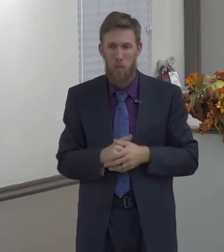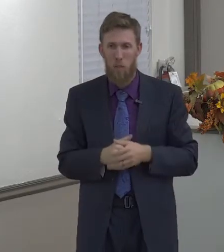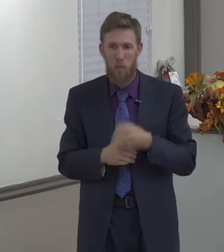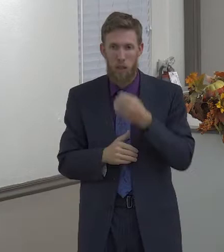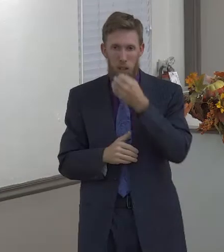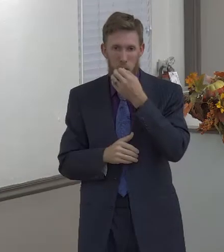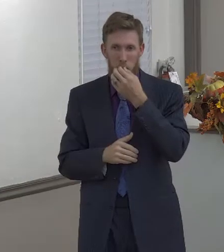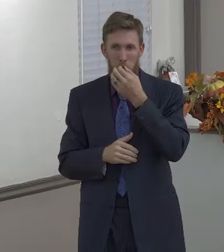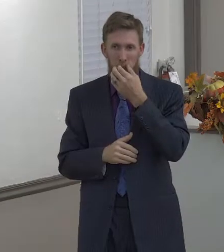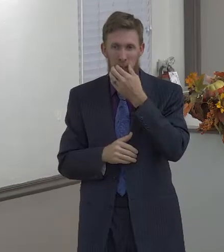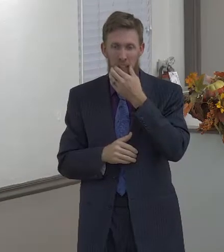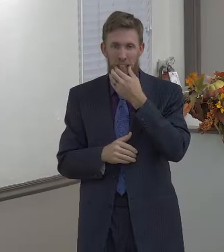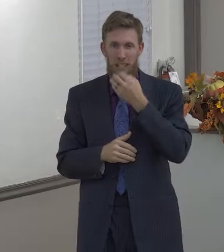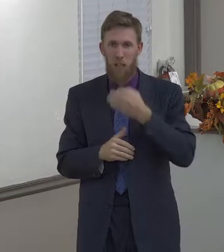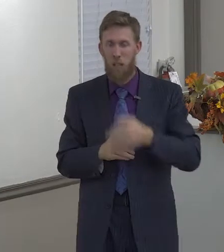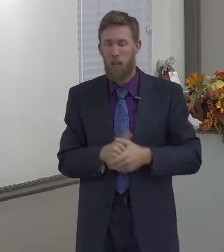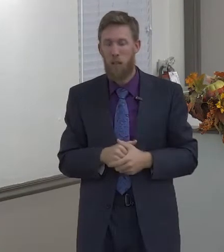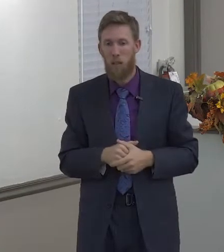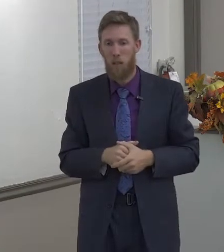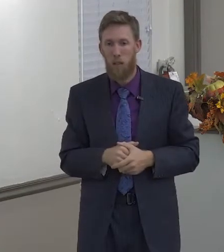that gets the credit.